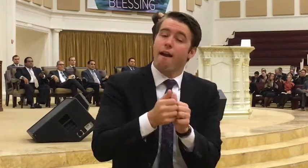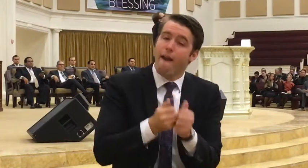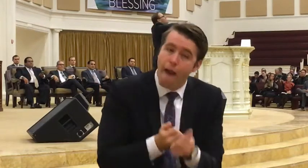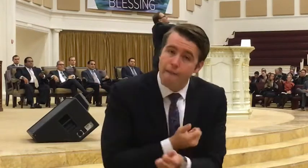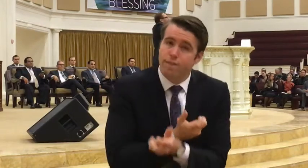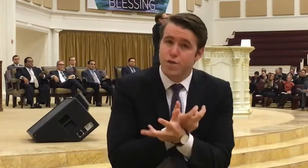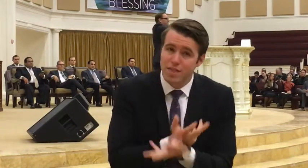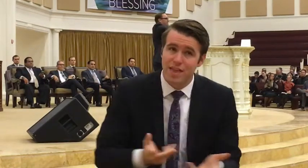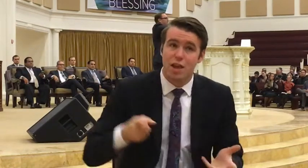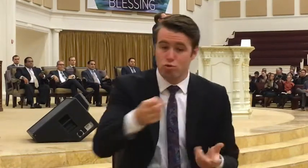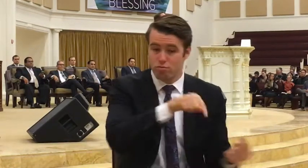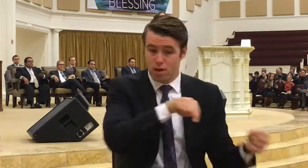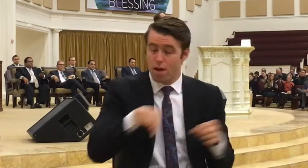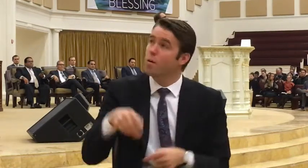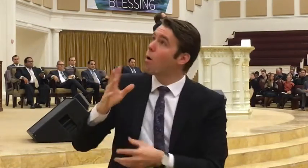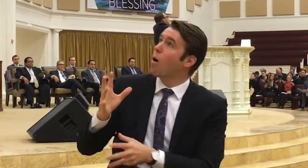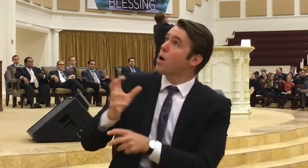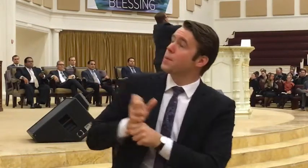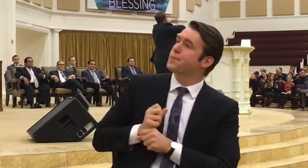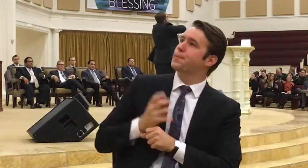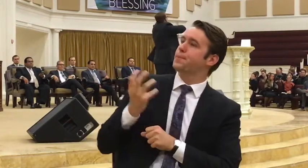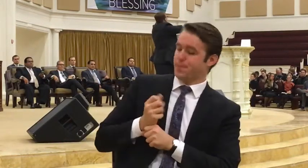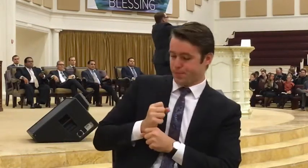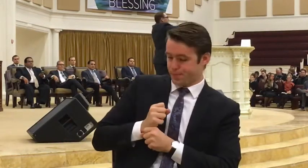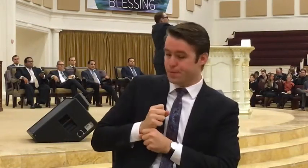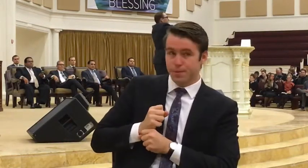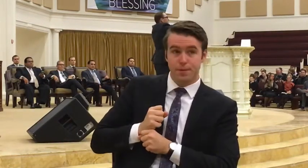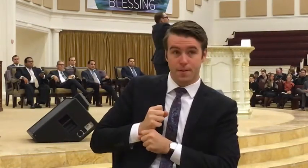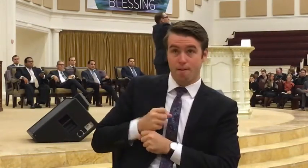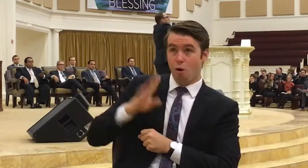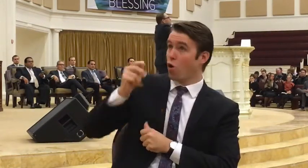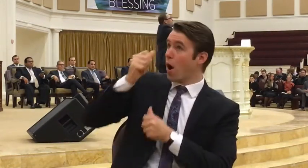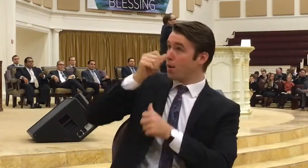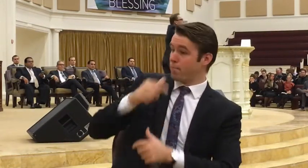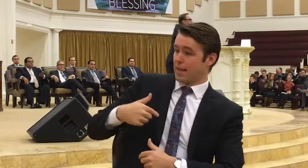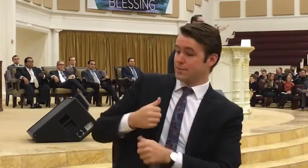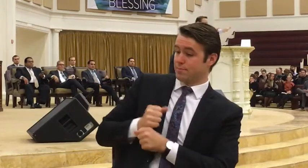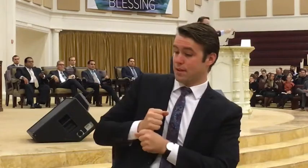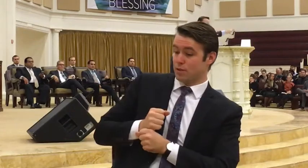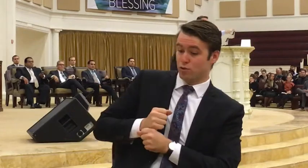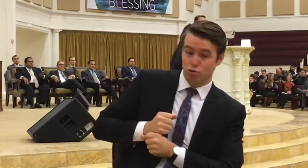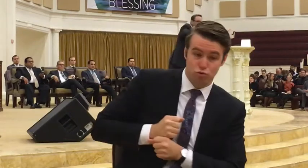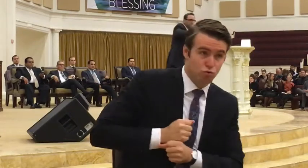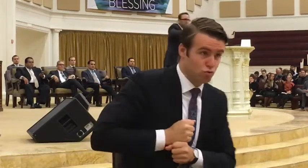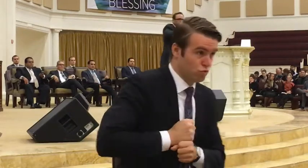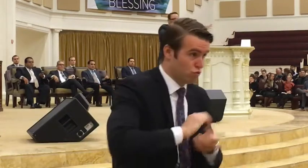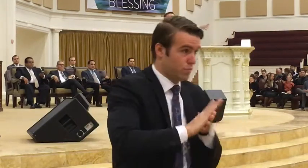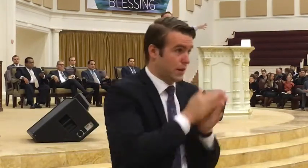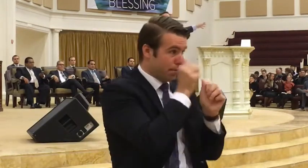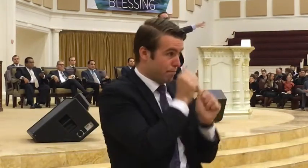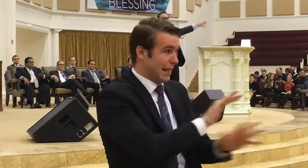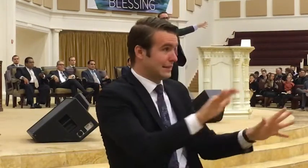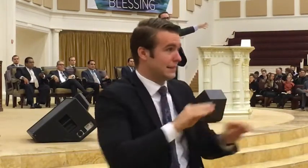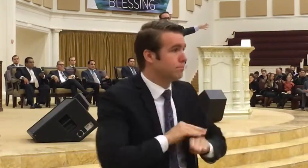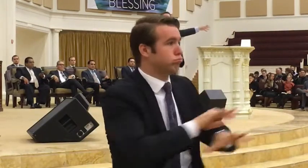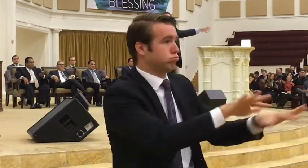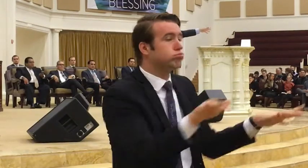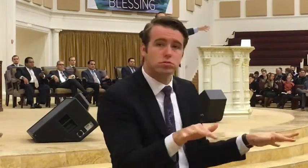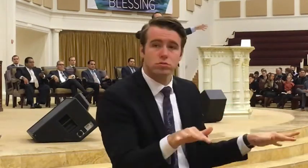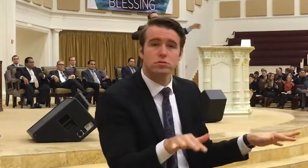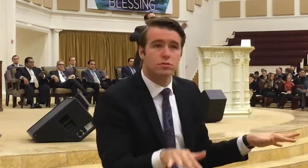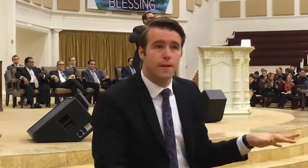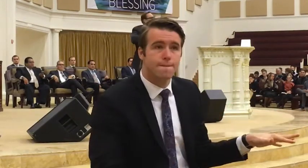Everything you receive, you are blessed to be a blessing. Amen. All right.